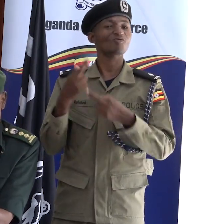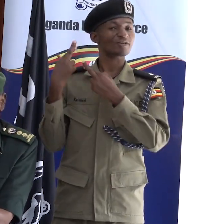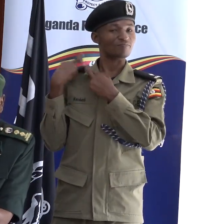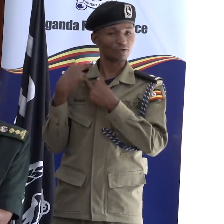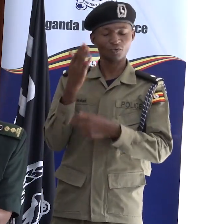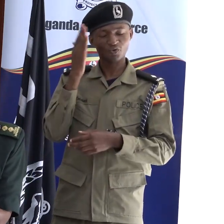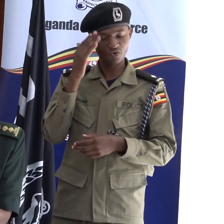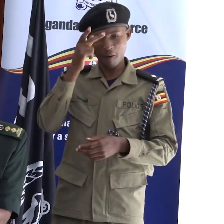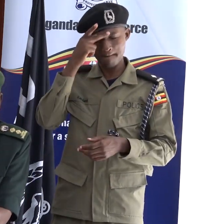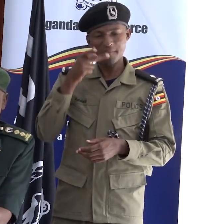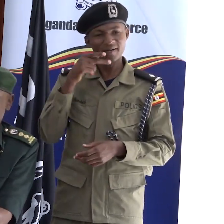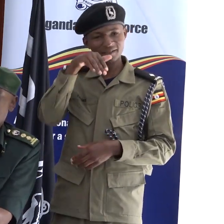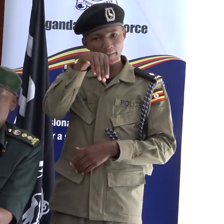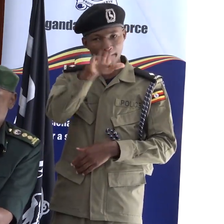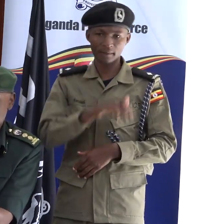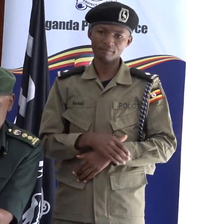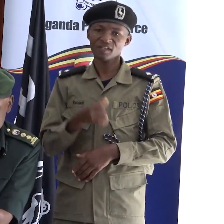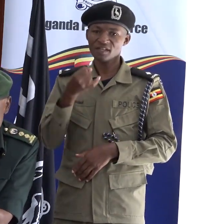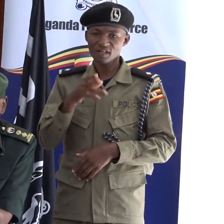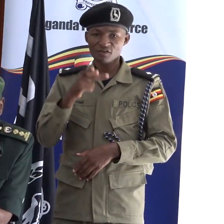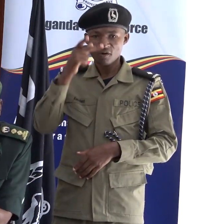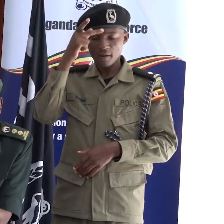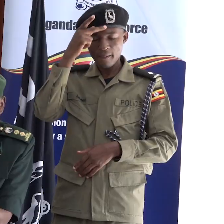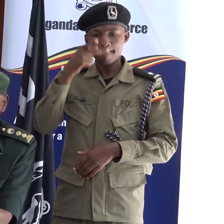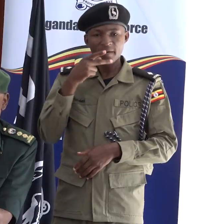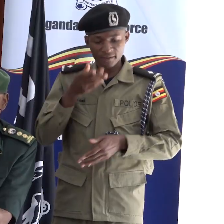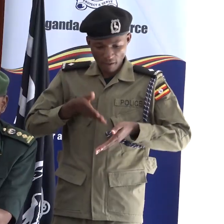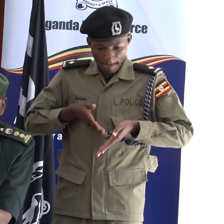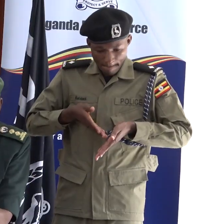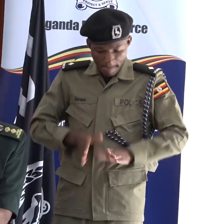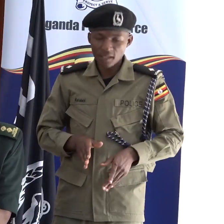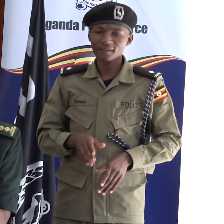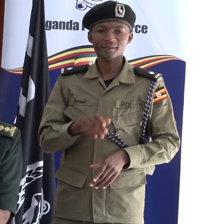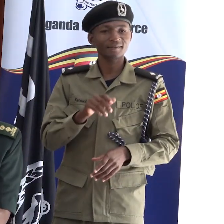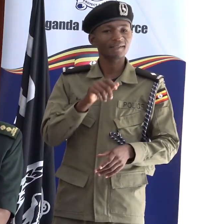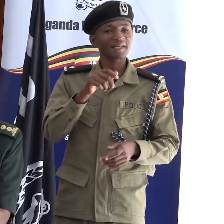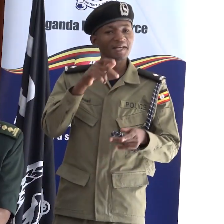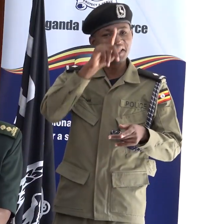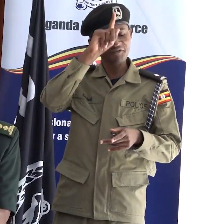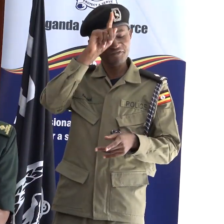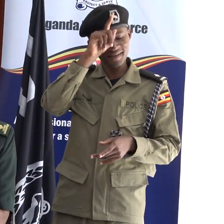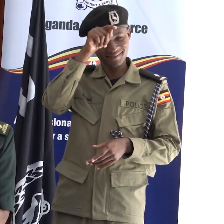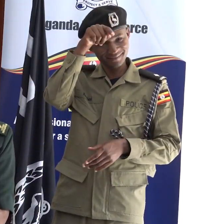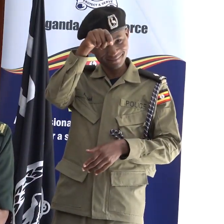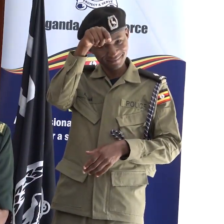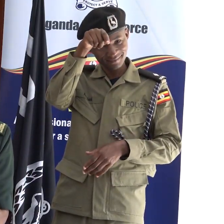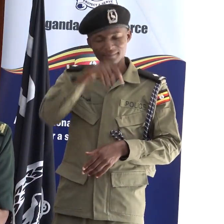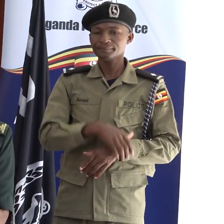about your parents. If your parents were born in a particular village and they were